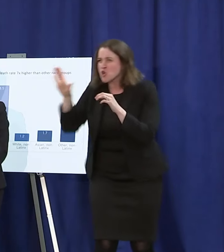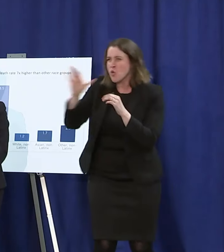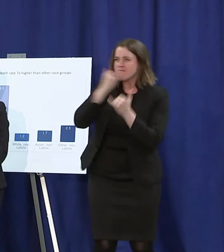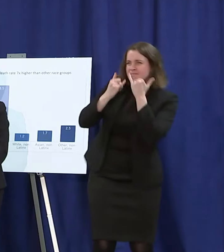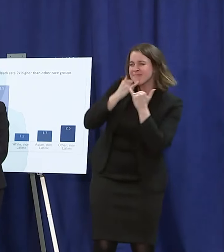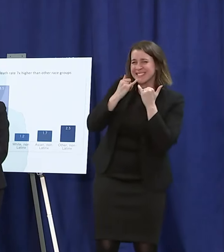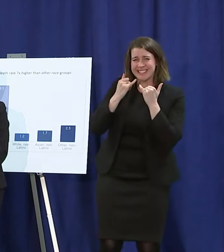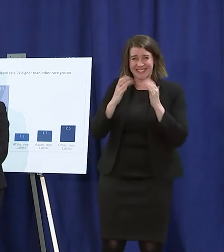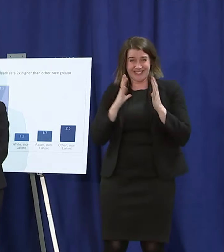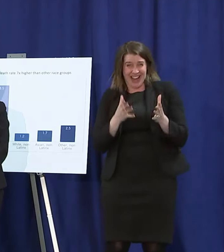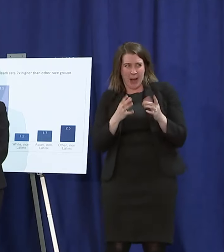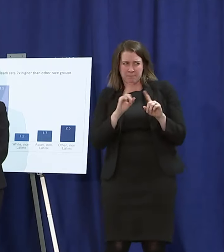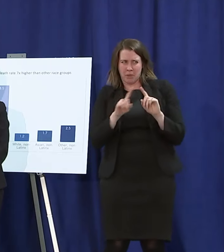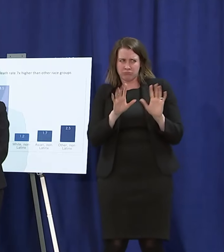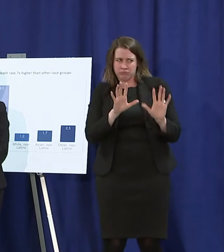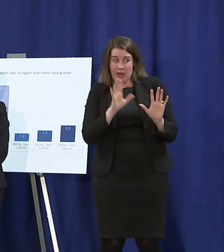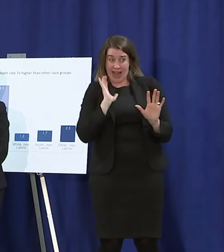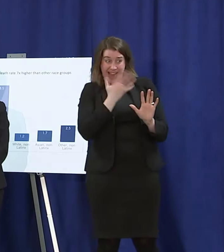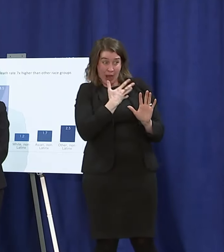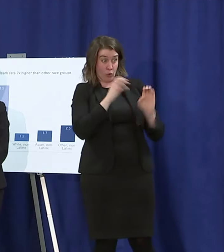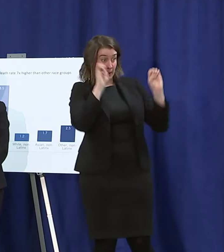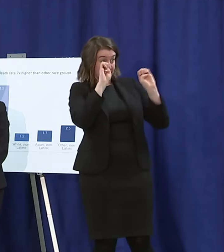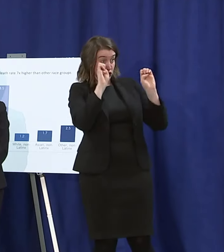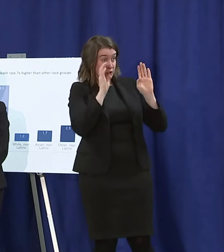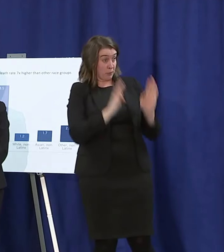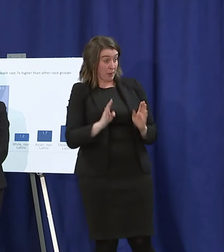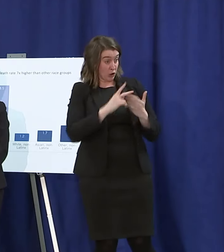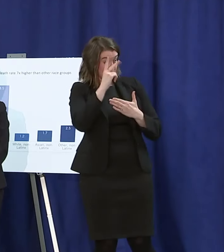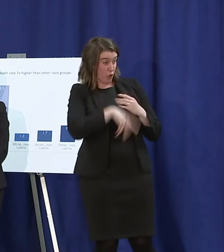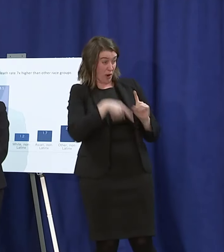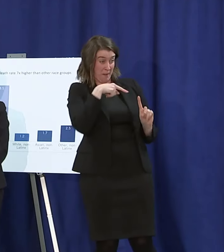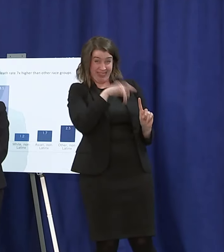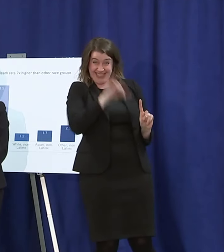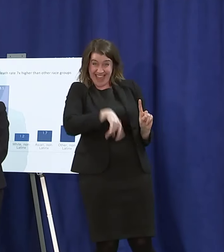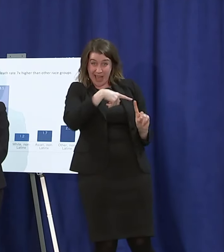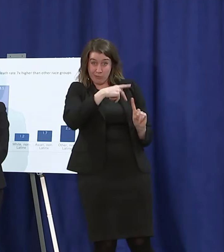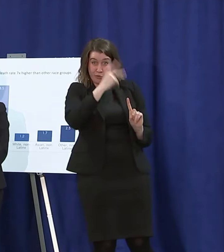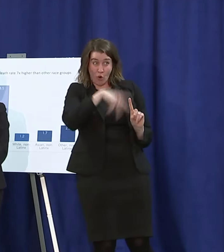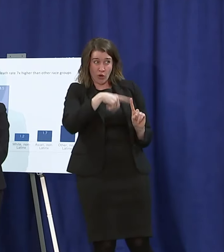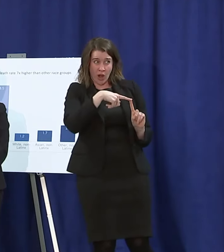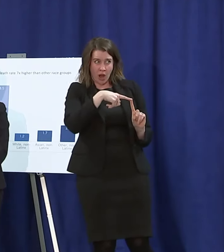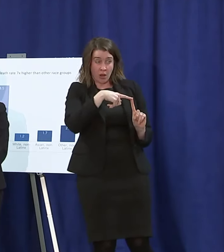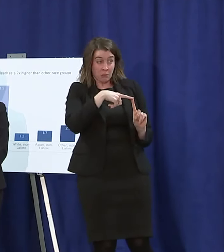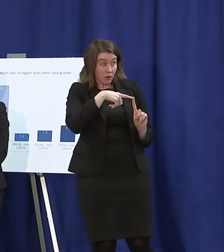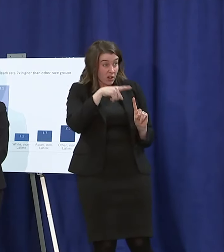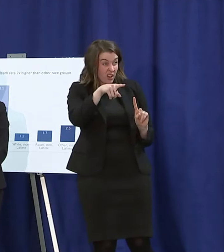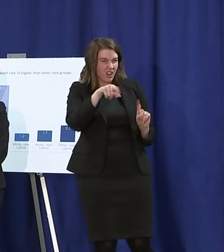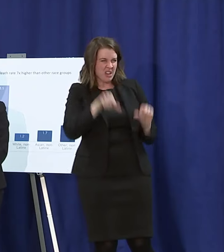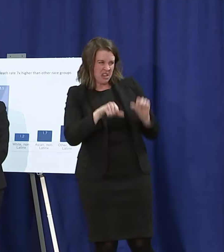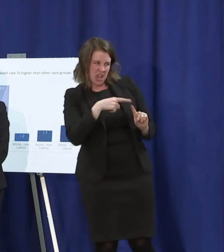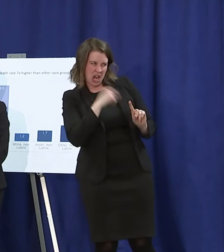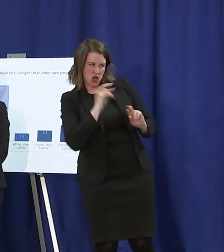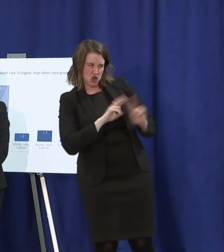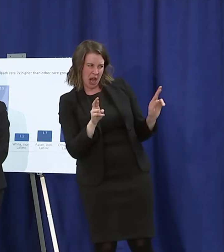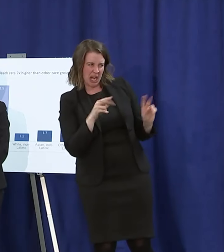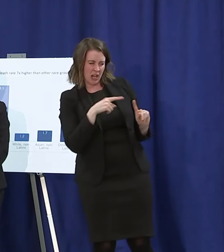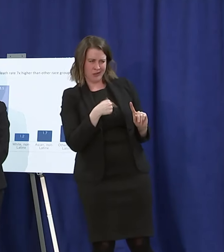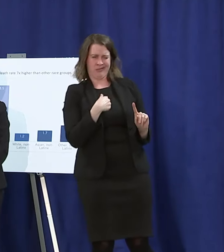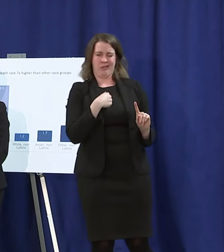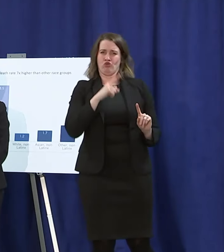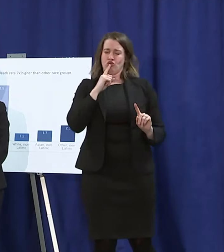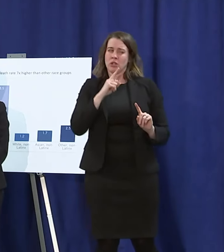emergency preparedness program in particular at the Chicago Department of Public Health called into question, it really bothers